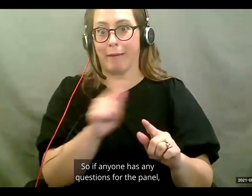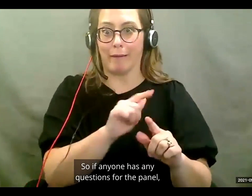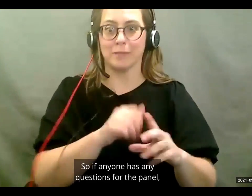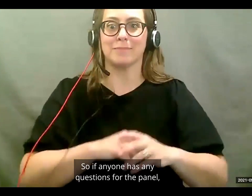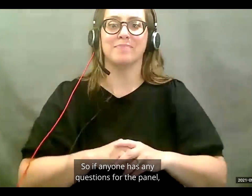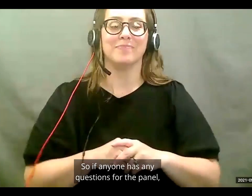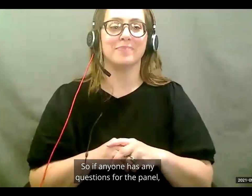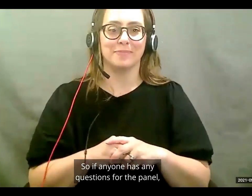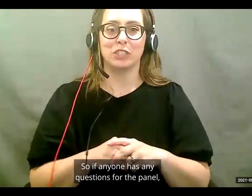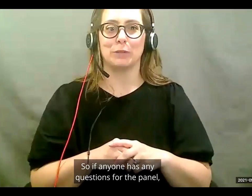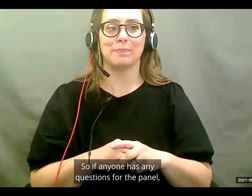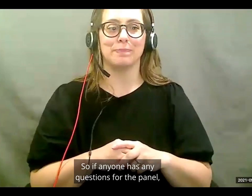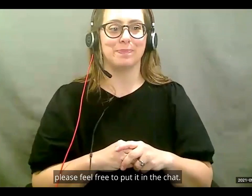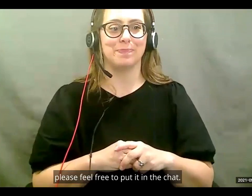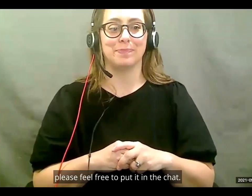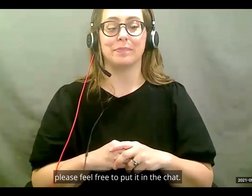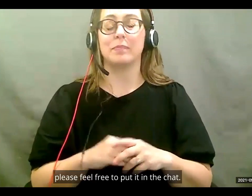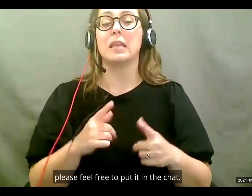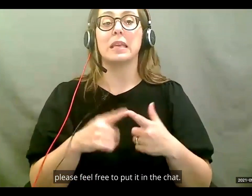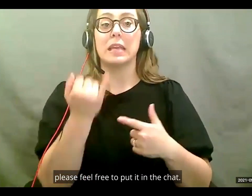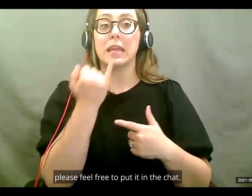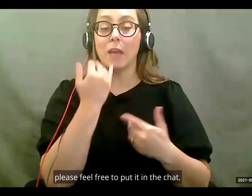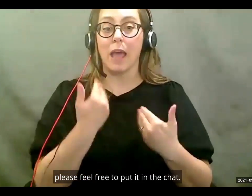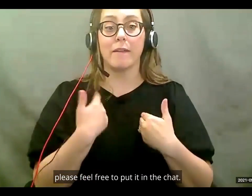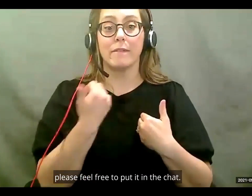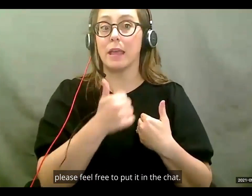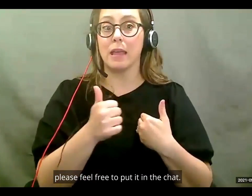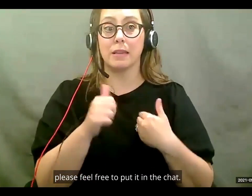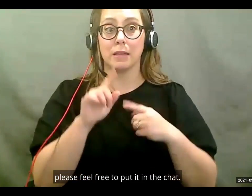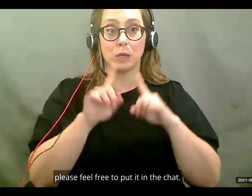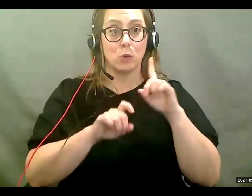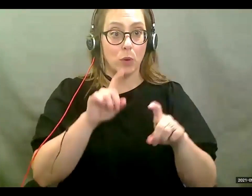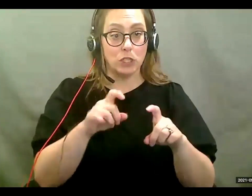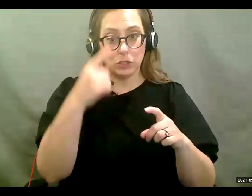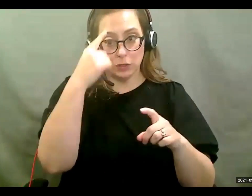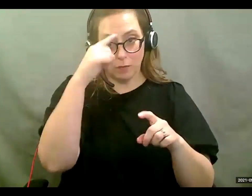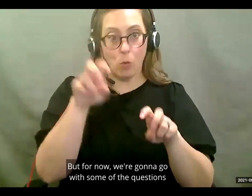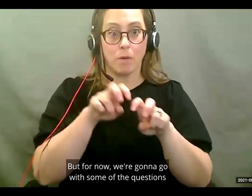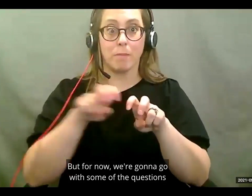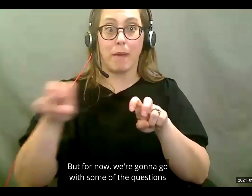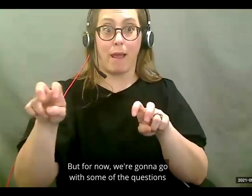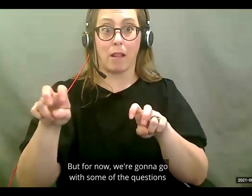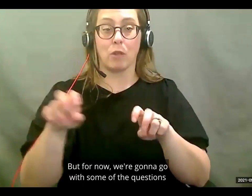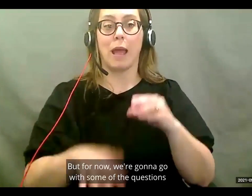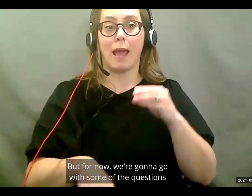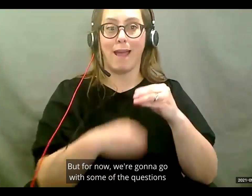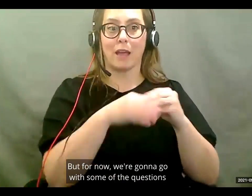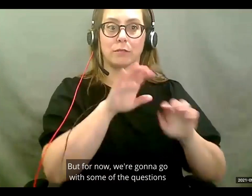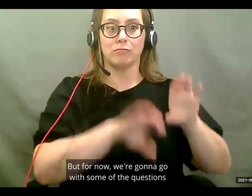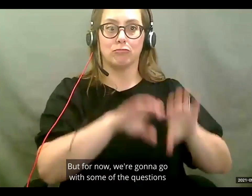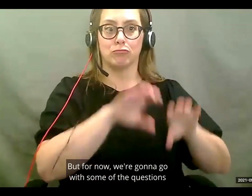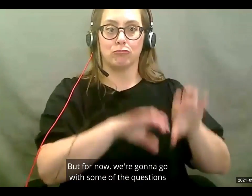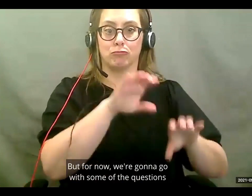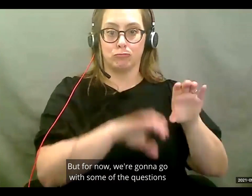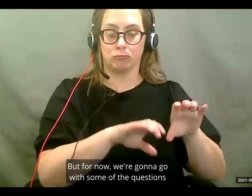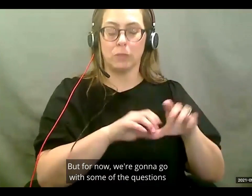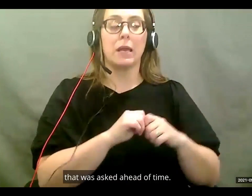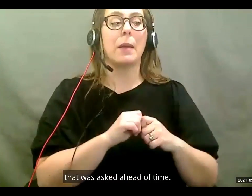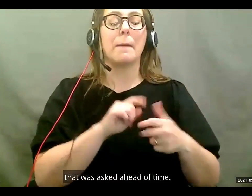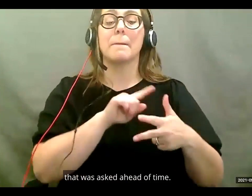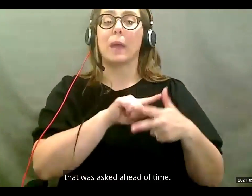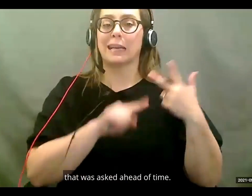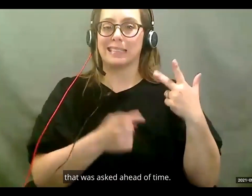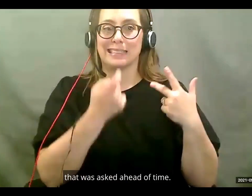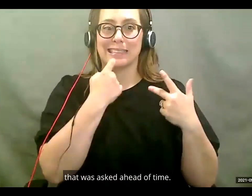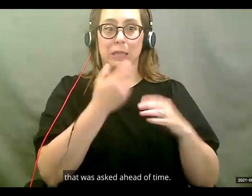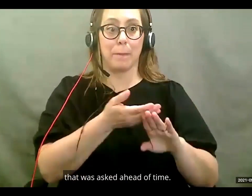So if anyone has any questions for the panel, please feel free to put it in the chat. But for now, we're going to go with some of the questions that